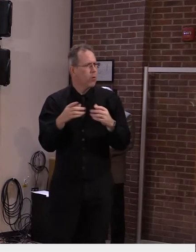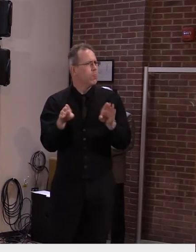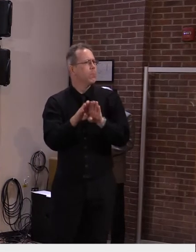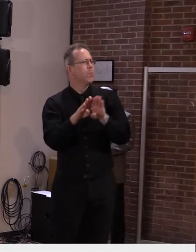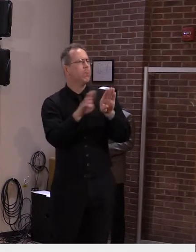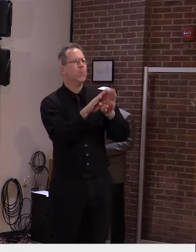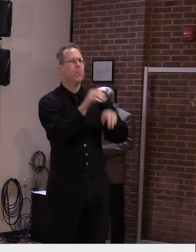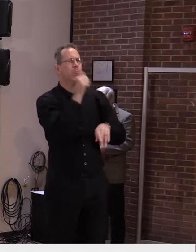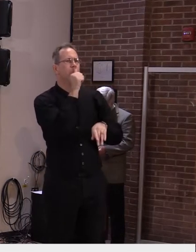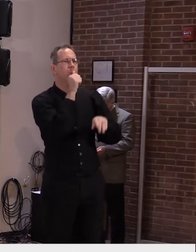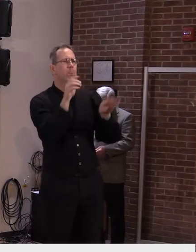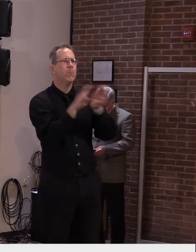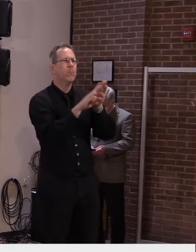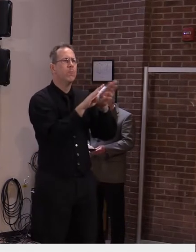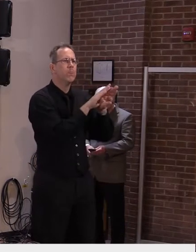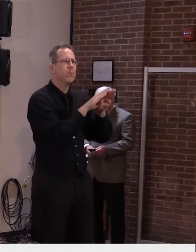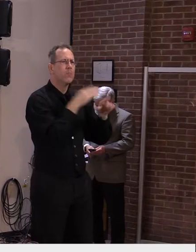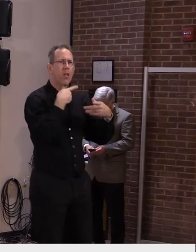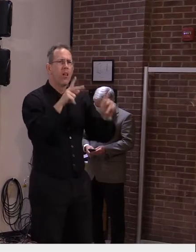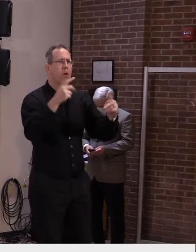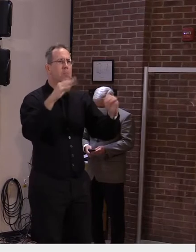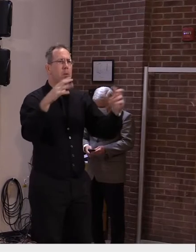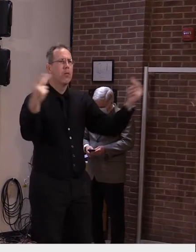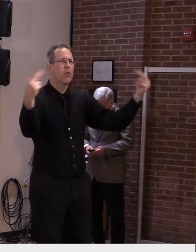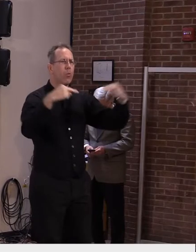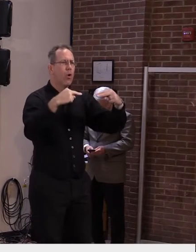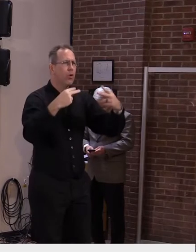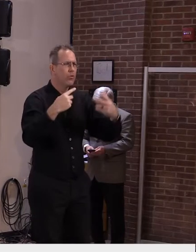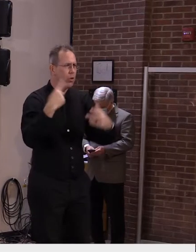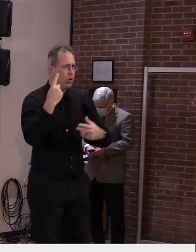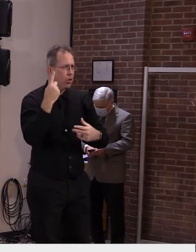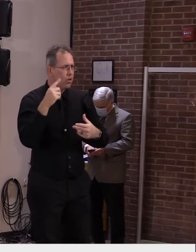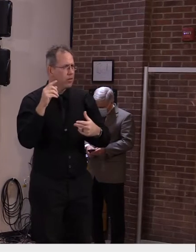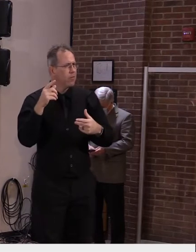to have a public area for people to meet,